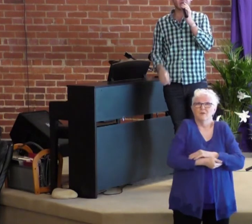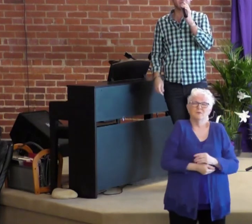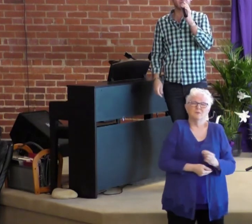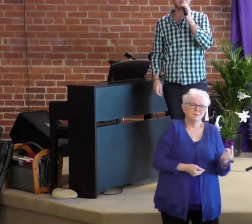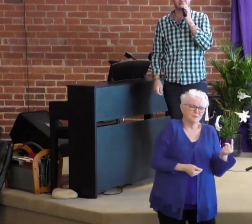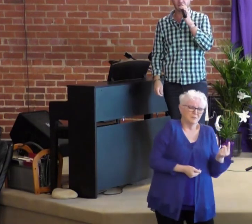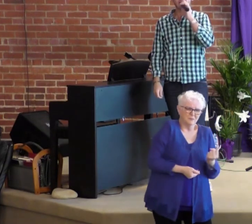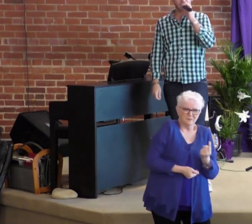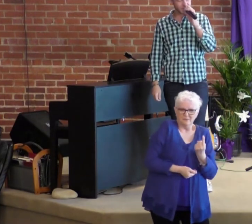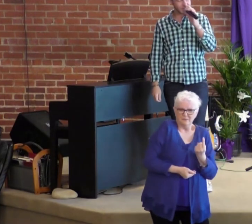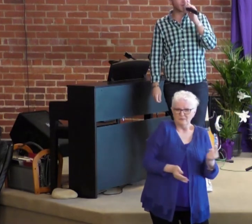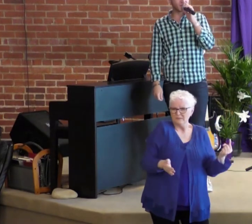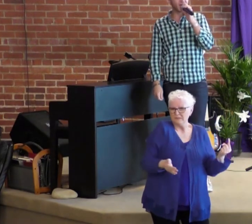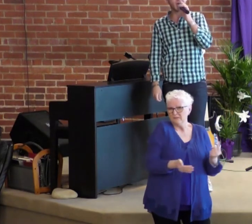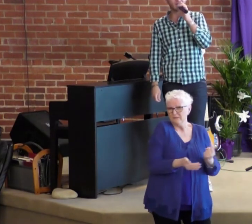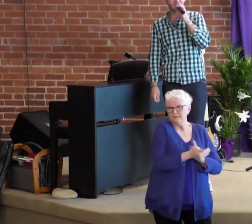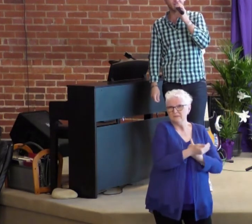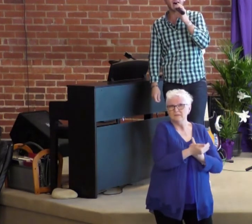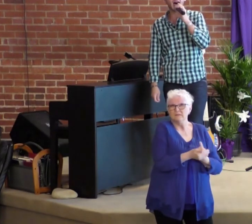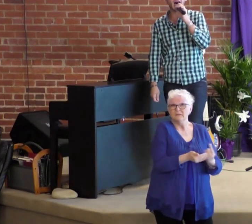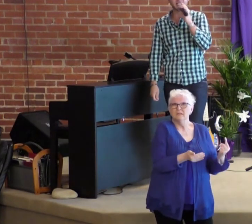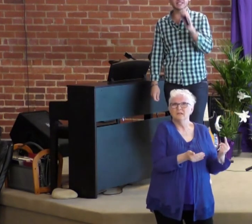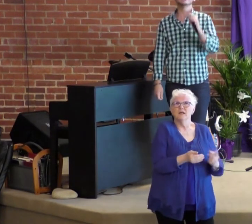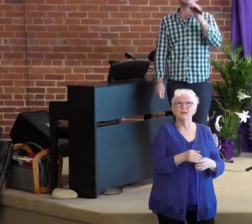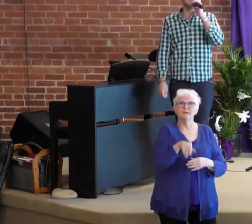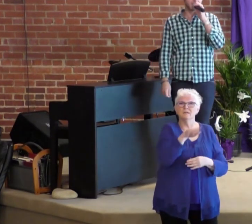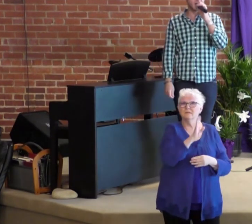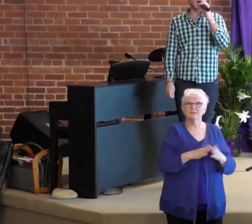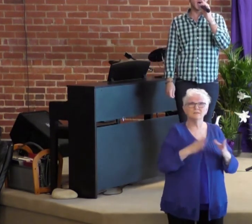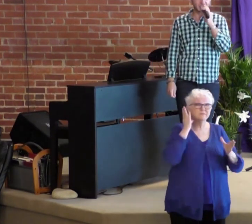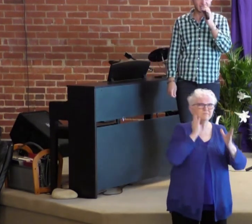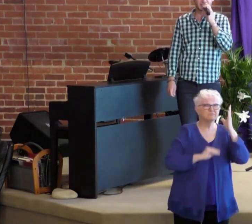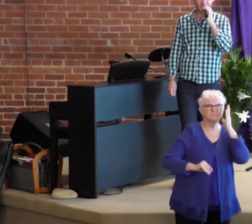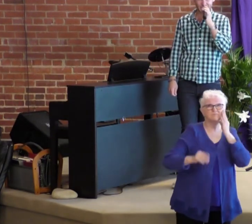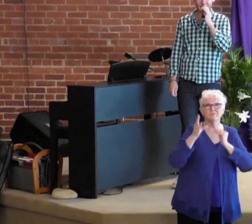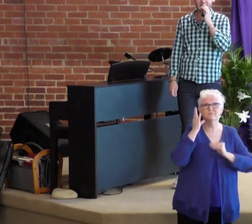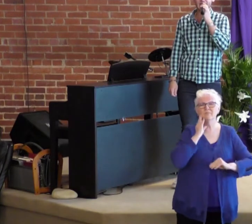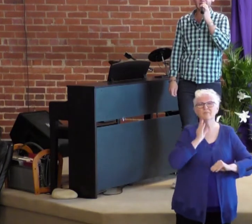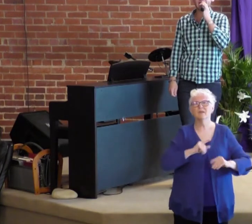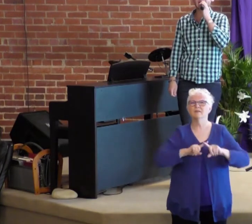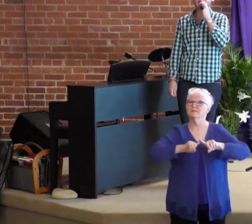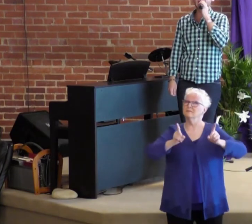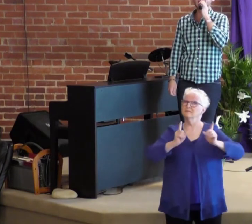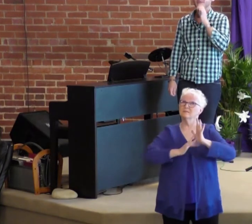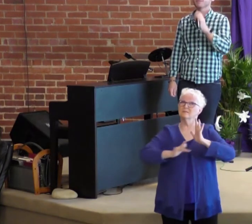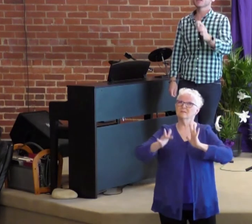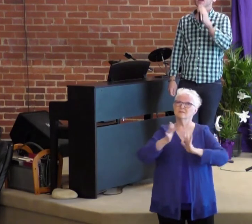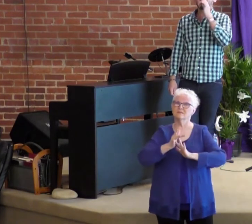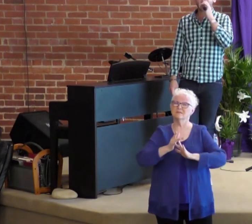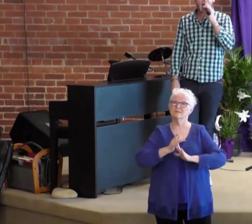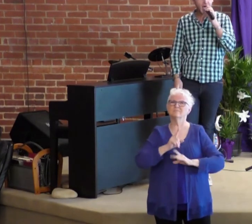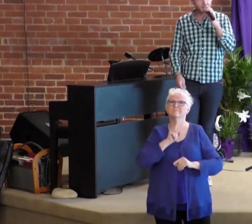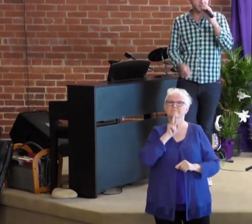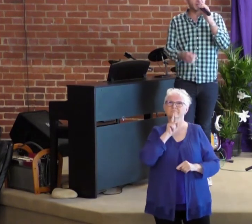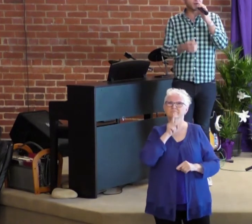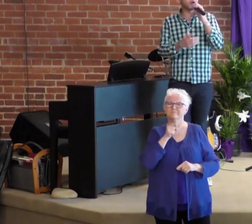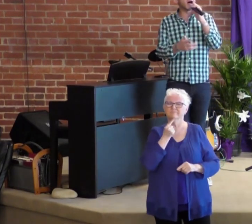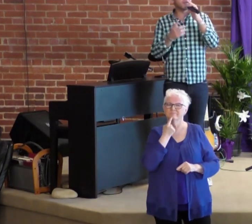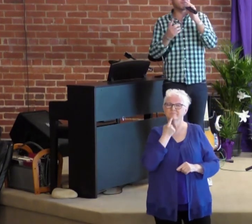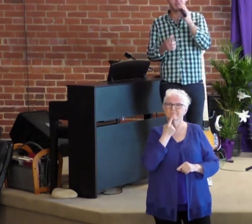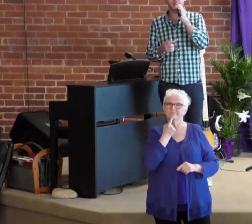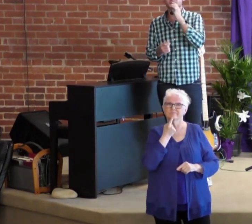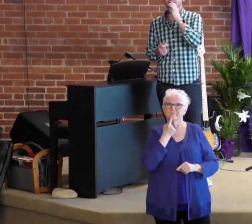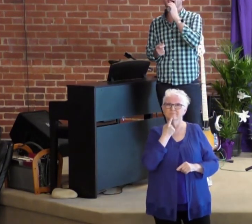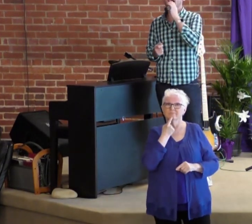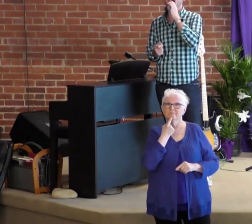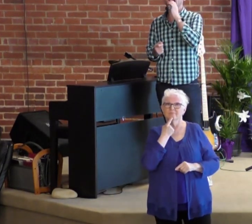was something you'd never have to fight. But I did say I'd be